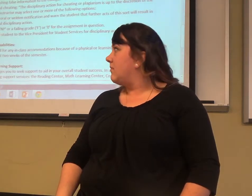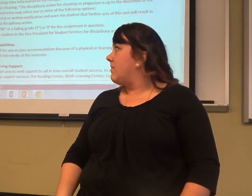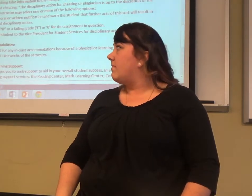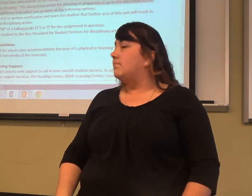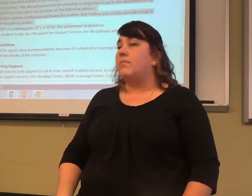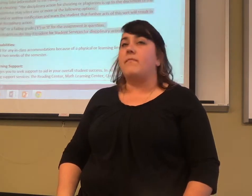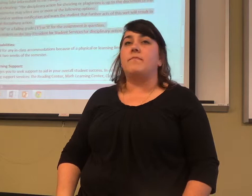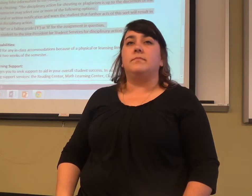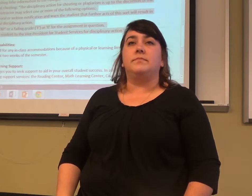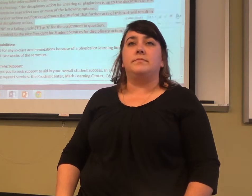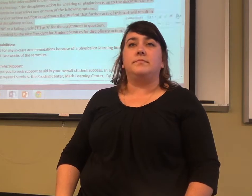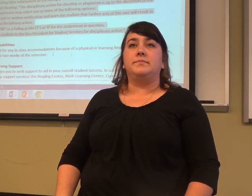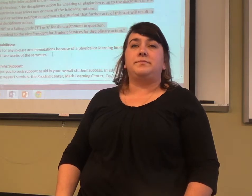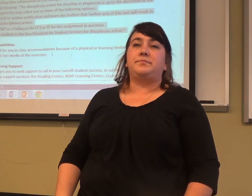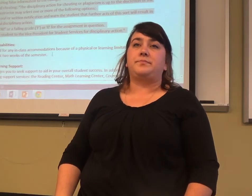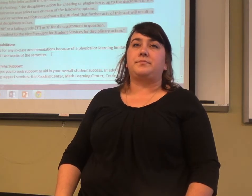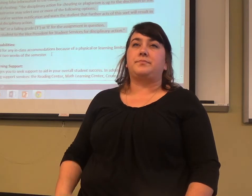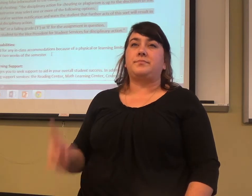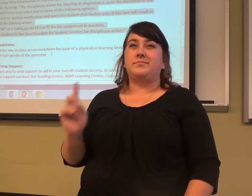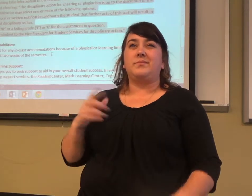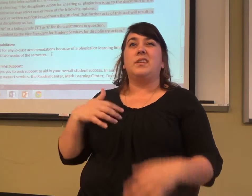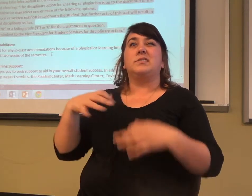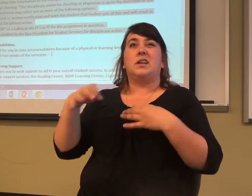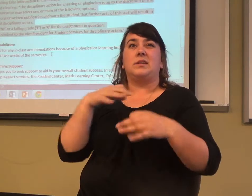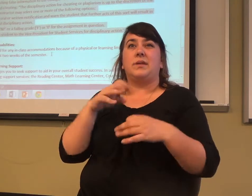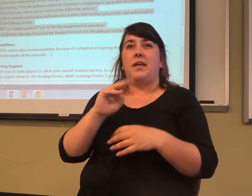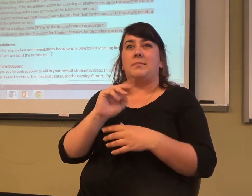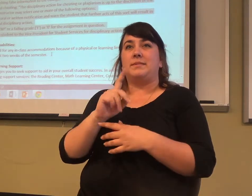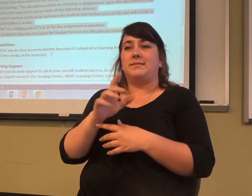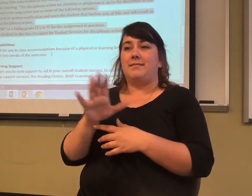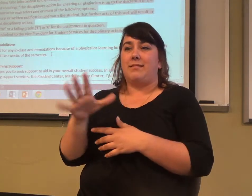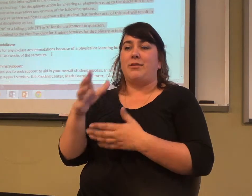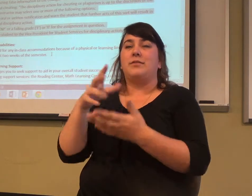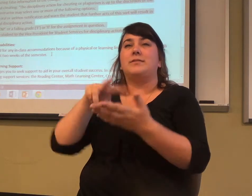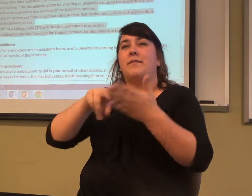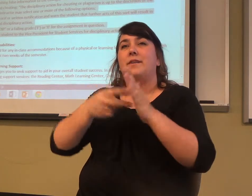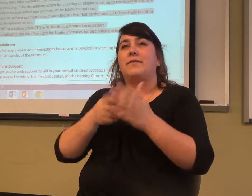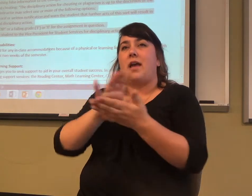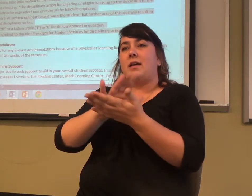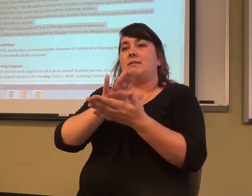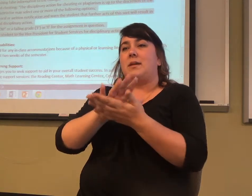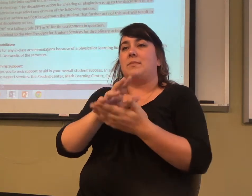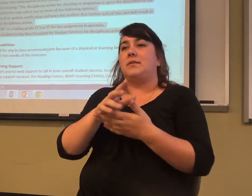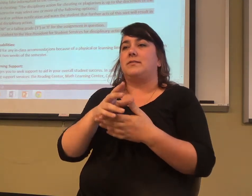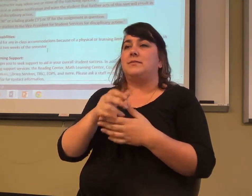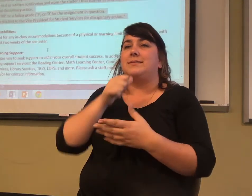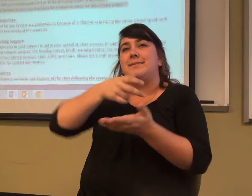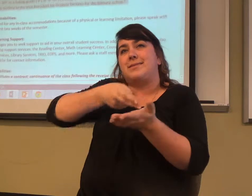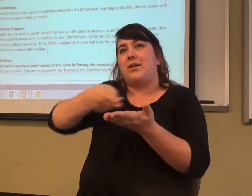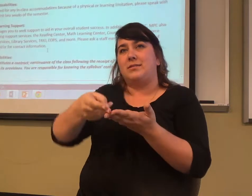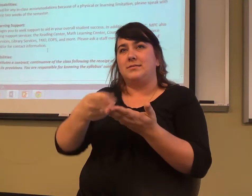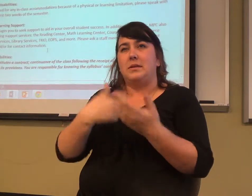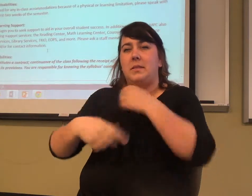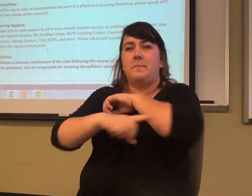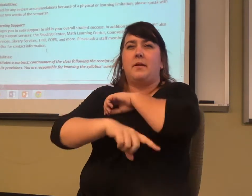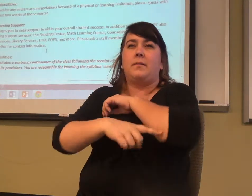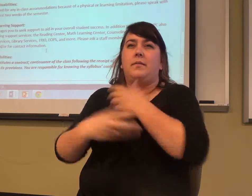There's an explanation here about MPC's definition of academic dishonesty and what the penalties are for being a